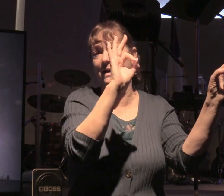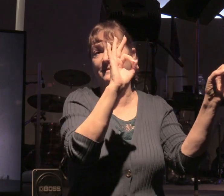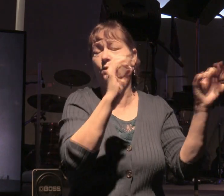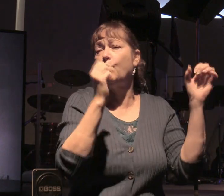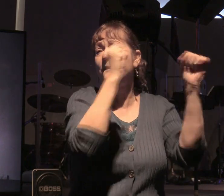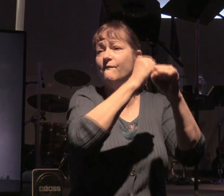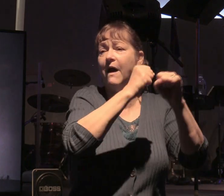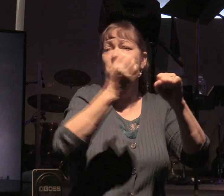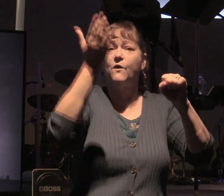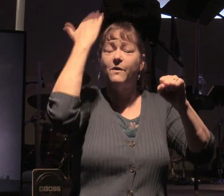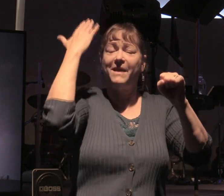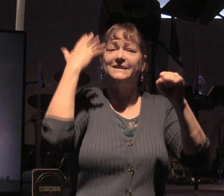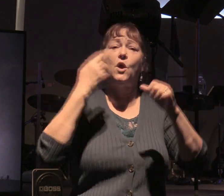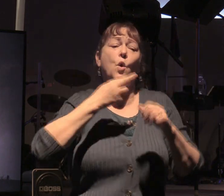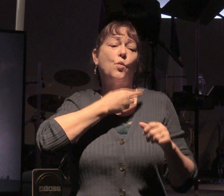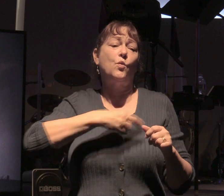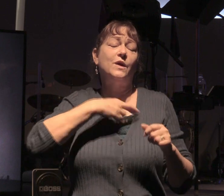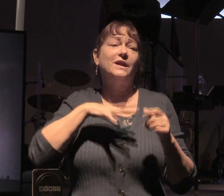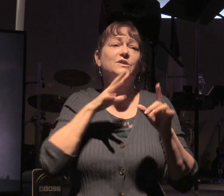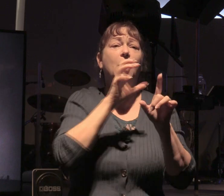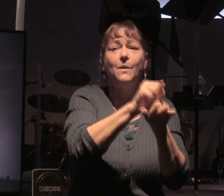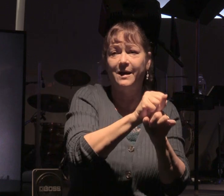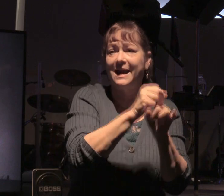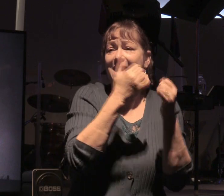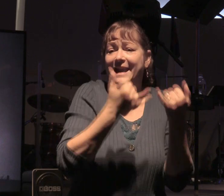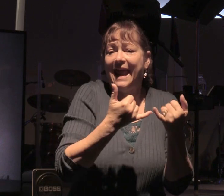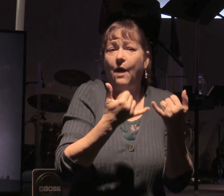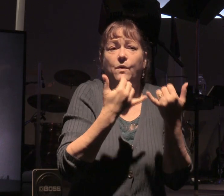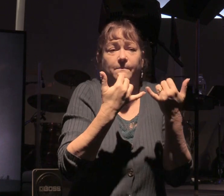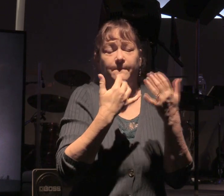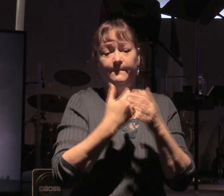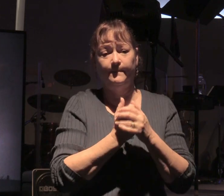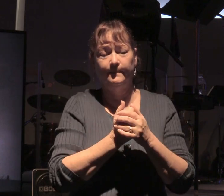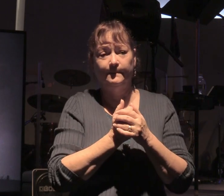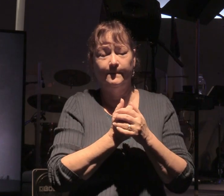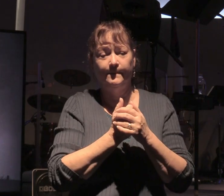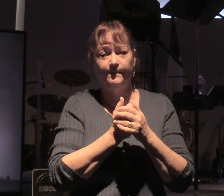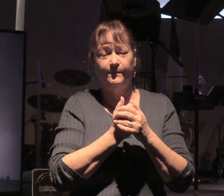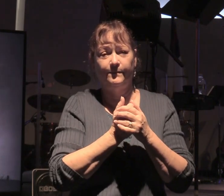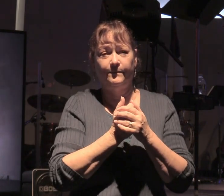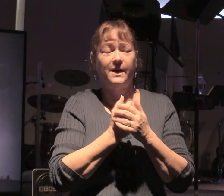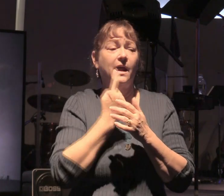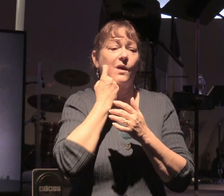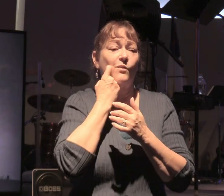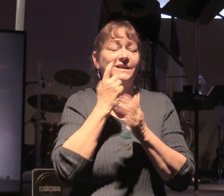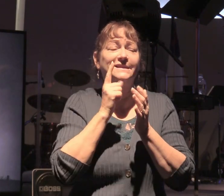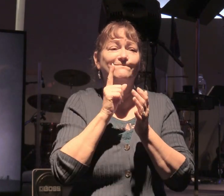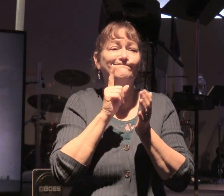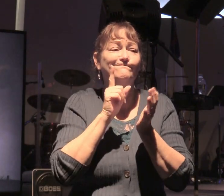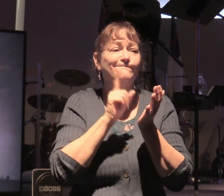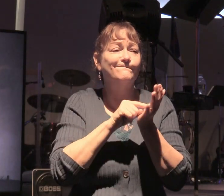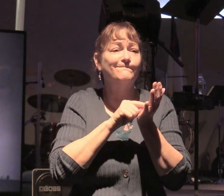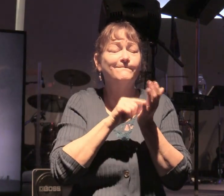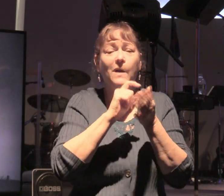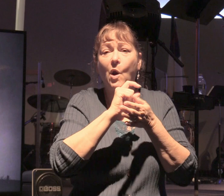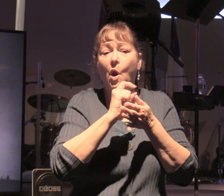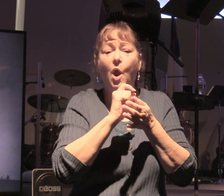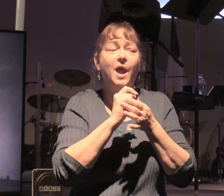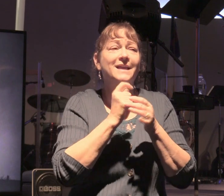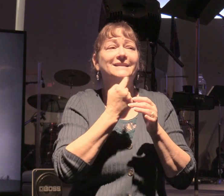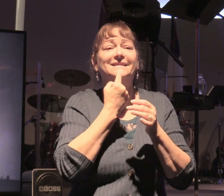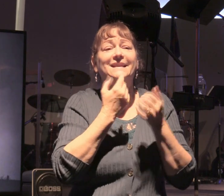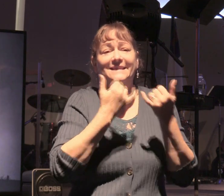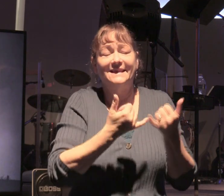Religion has been increasingly under attack in modern times. A recent article in Newsweek stated